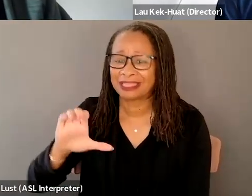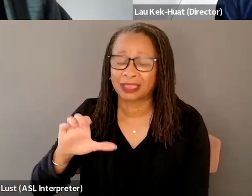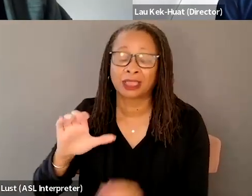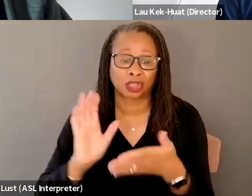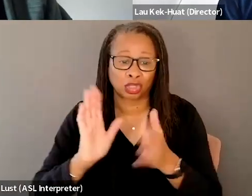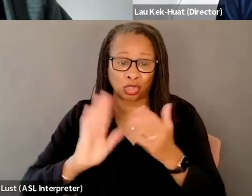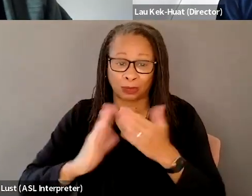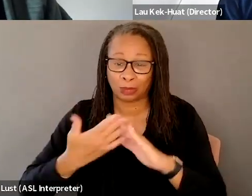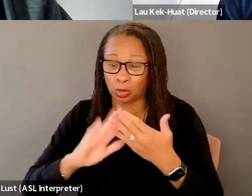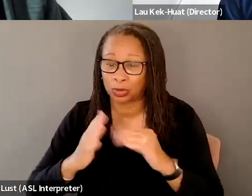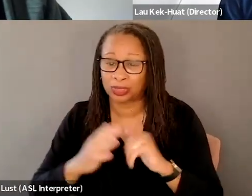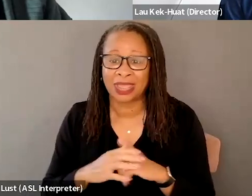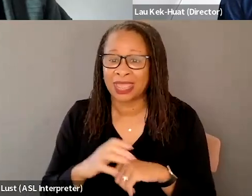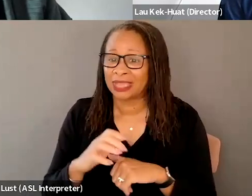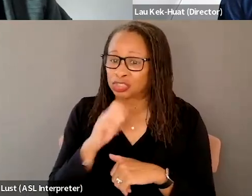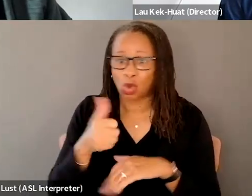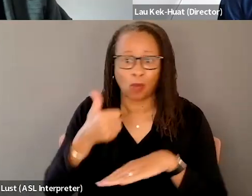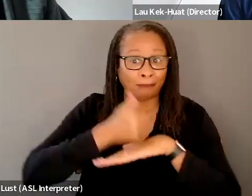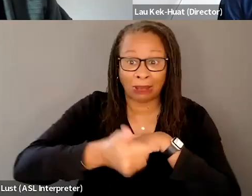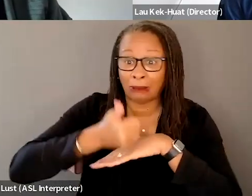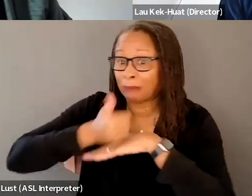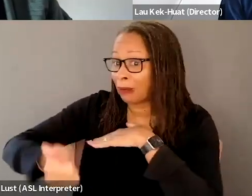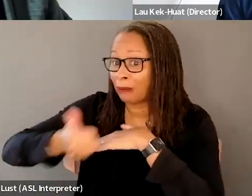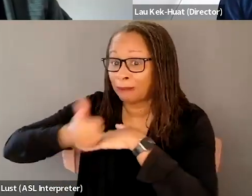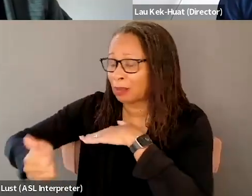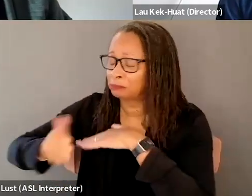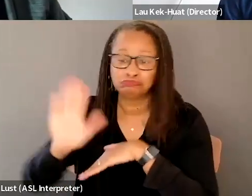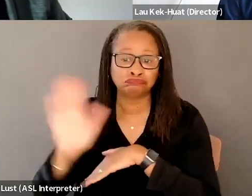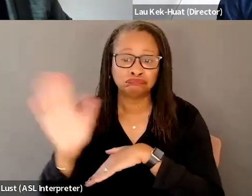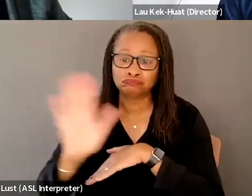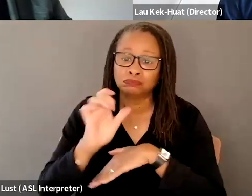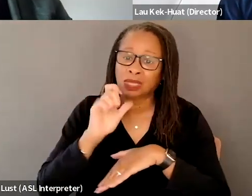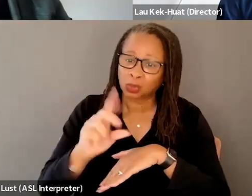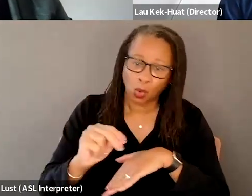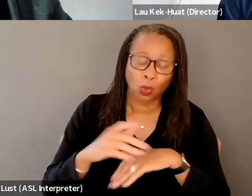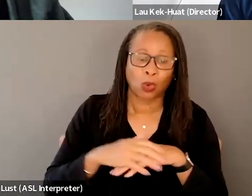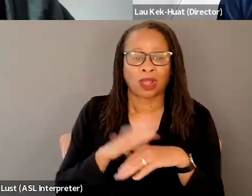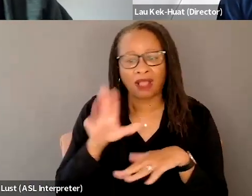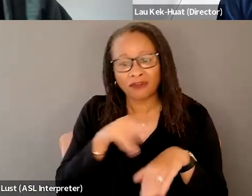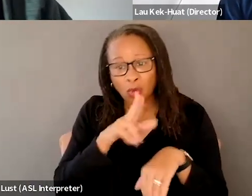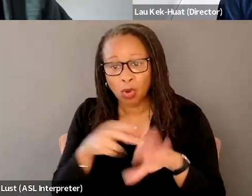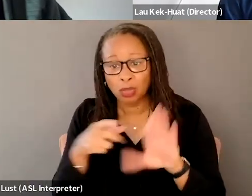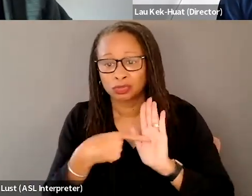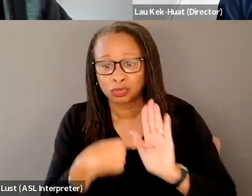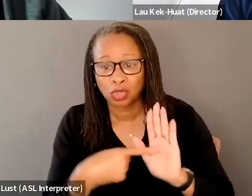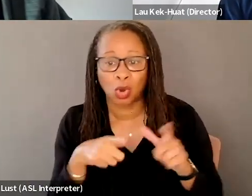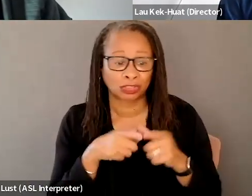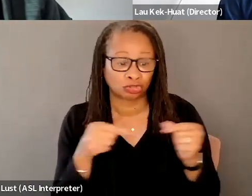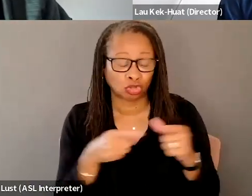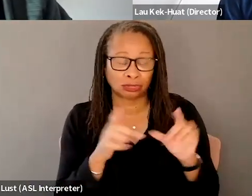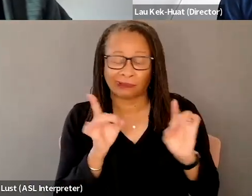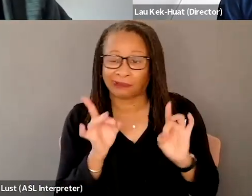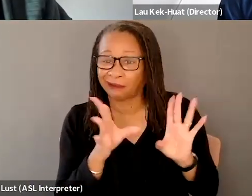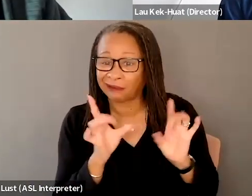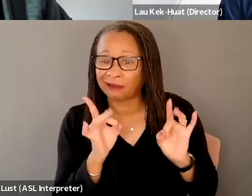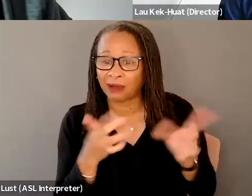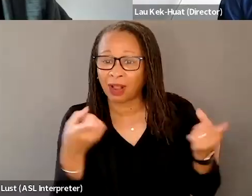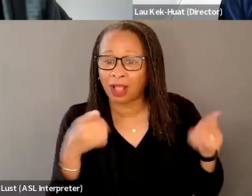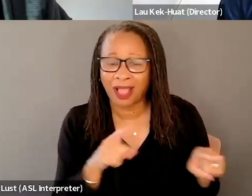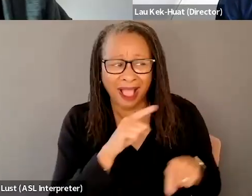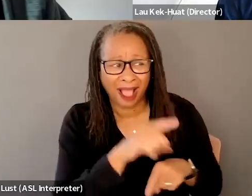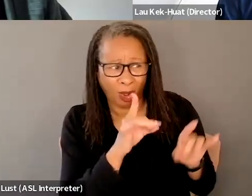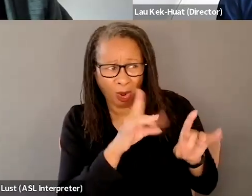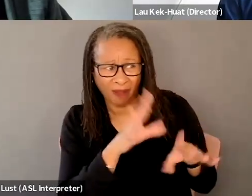don't lay the blame on any one in particular. I mean, of course, you show the Japanese atrocities and how horribly